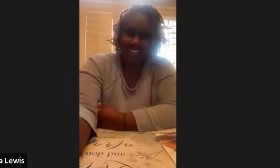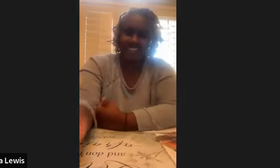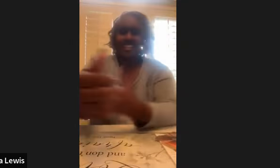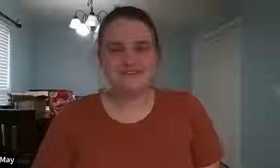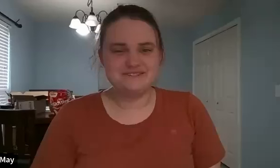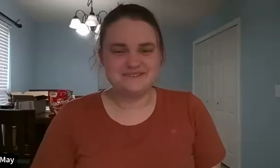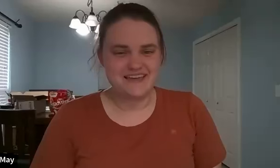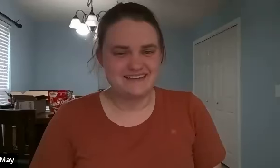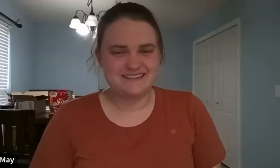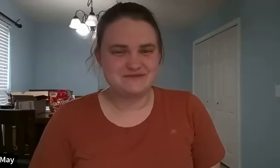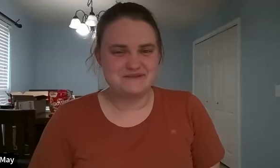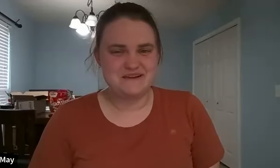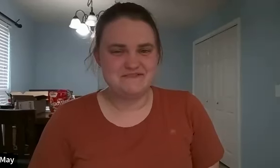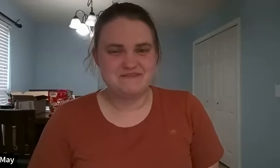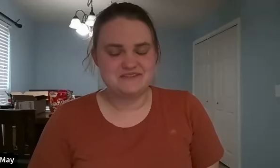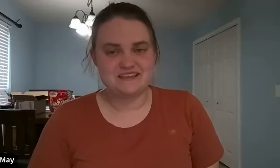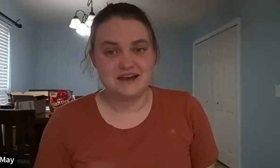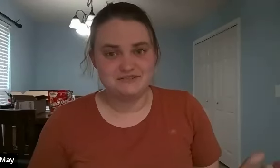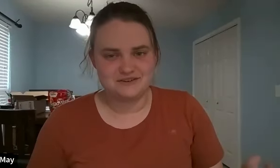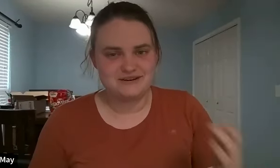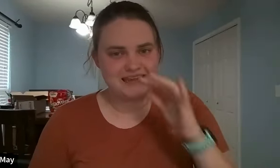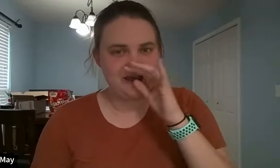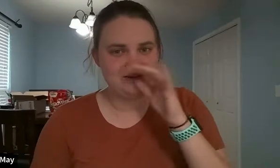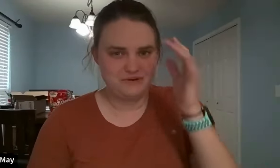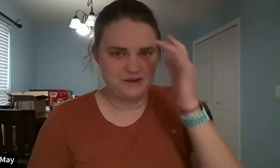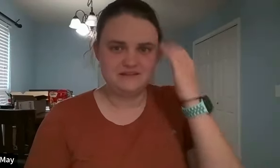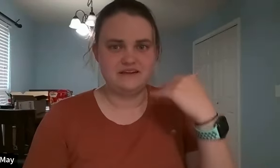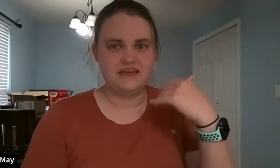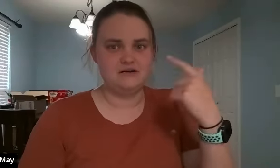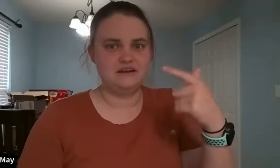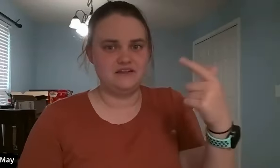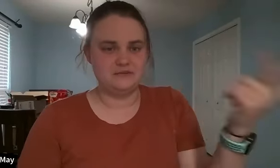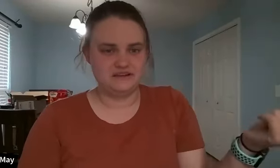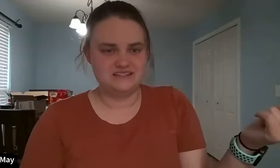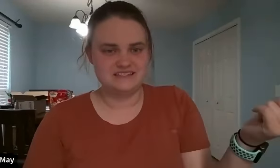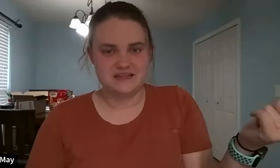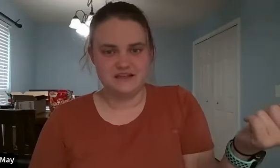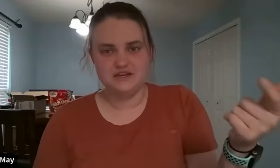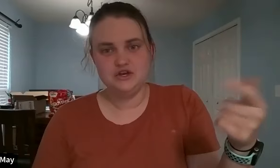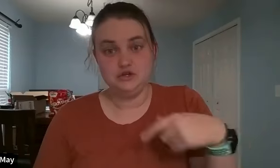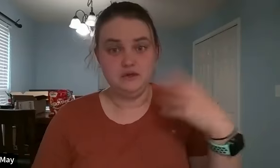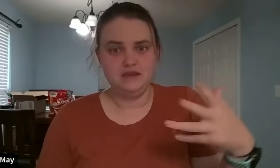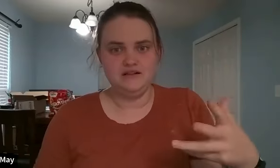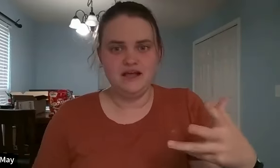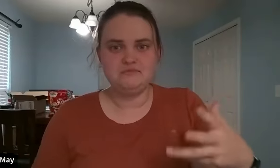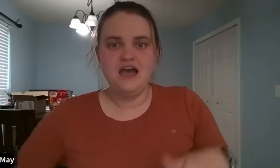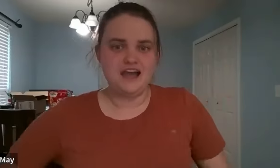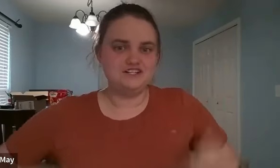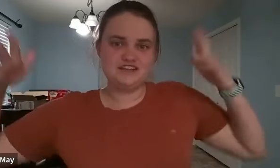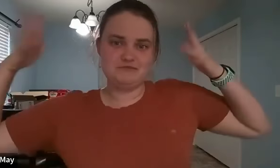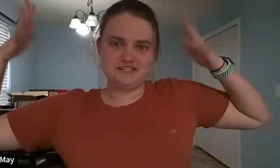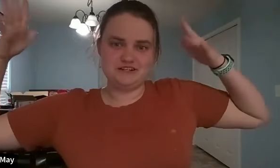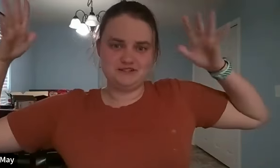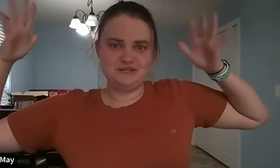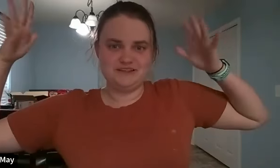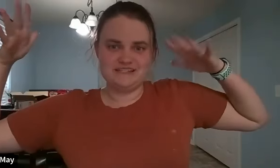I love doing that. It's like one of my favorite things. I'll do it out in public, like out at other places that like you can clap. I just stand up, I start doing this,